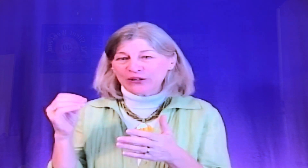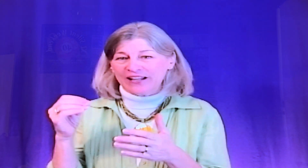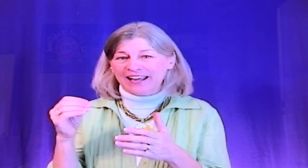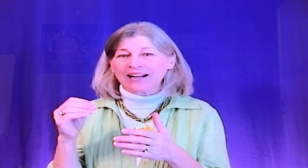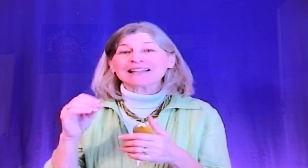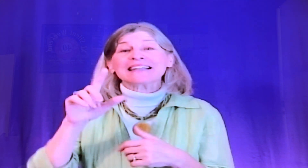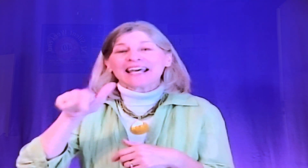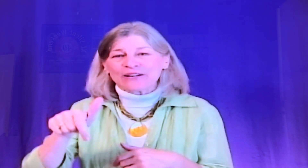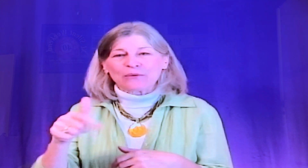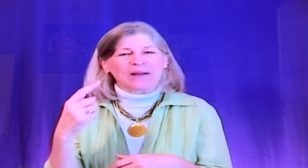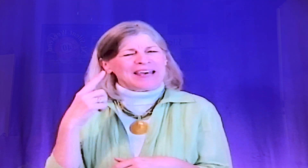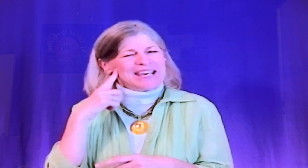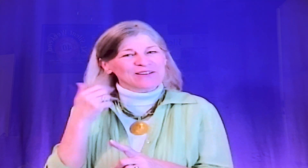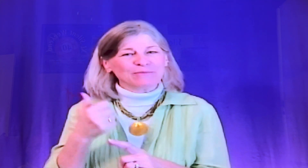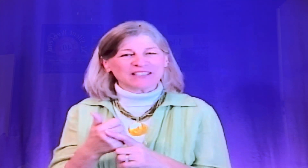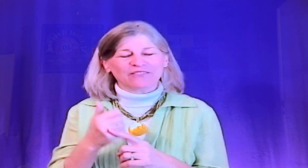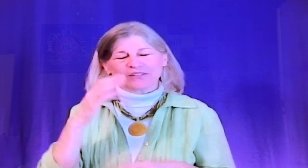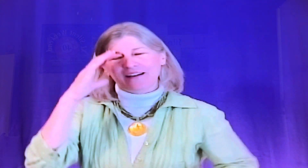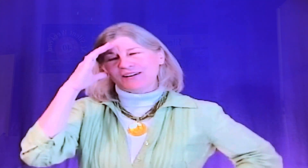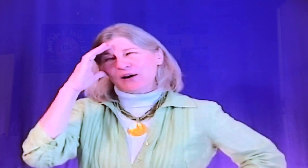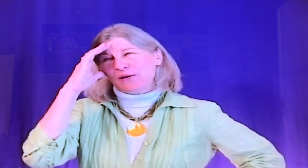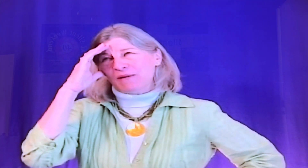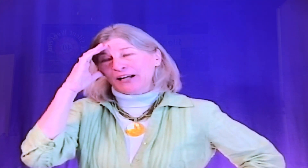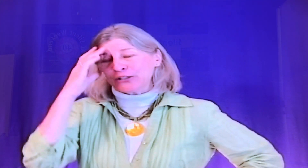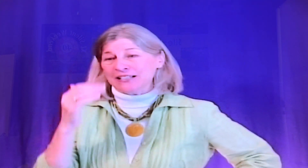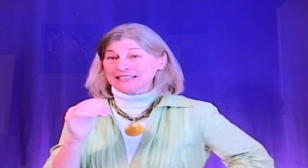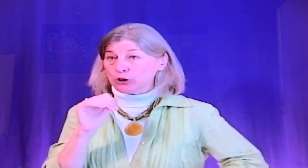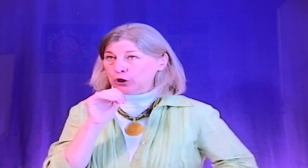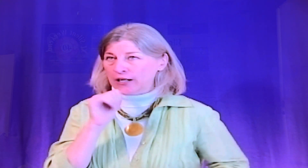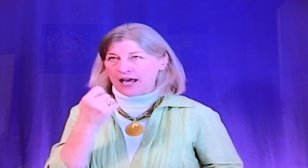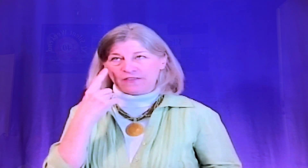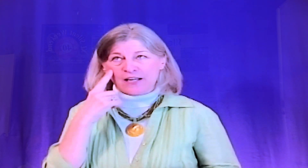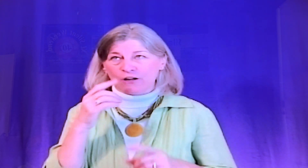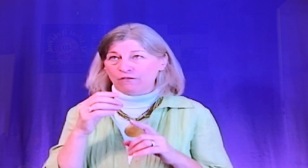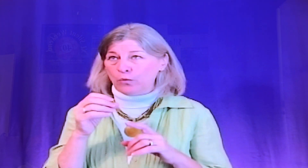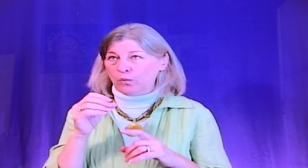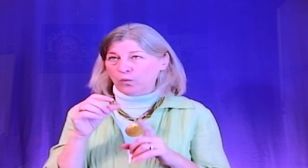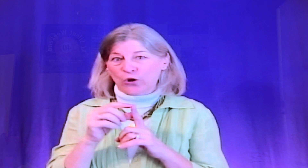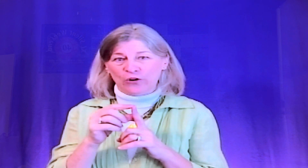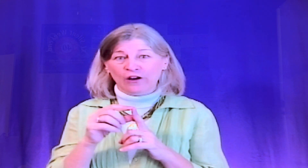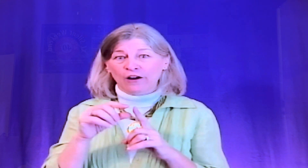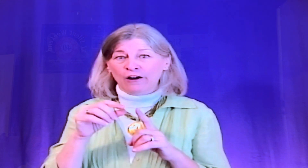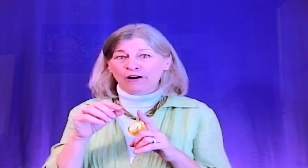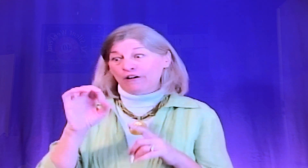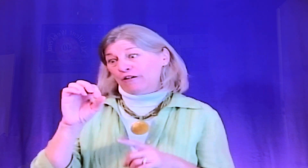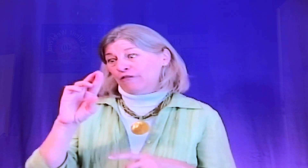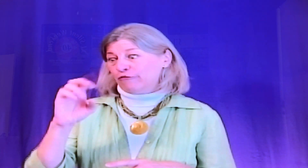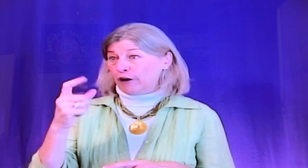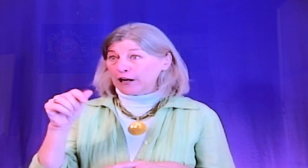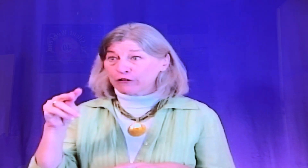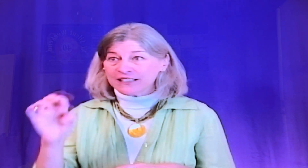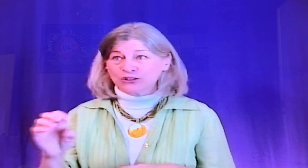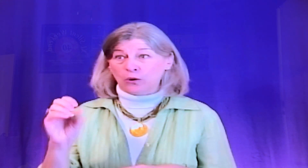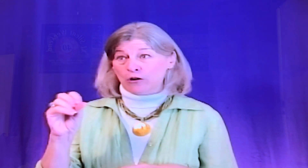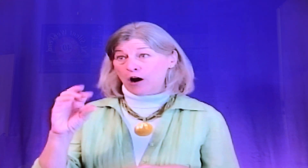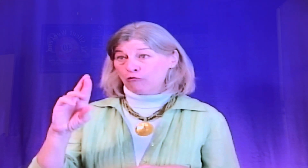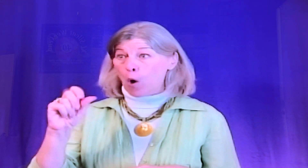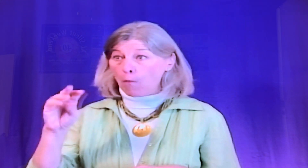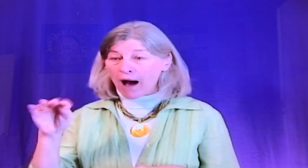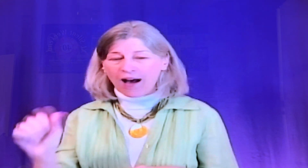learning, later when they hear themselves, they're like, oh my goodness, couldn't I think of the word fragrance or aroma?